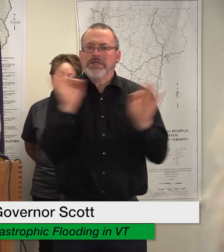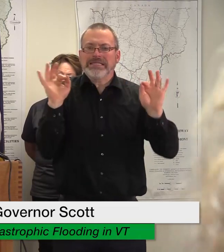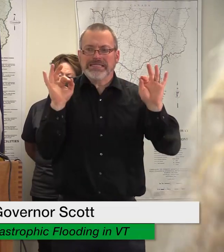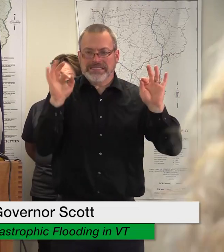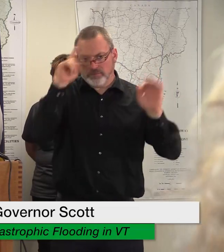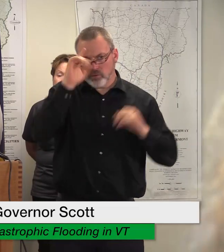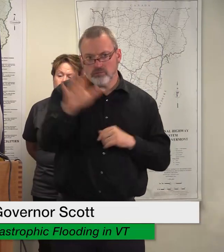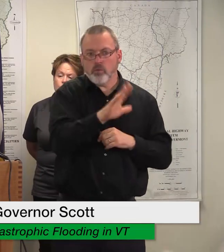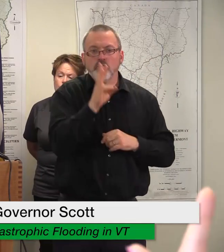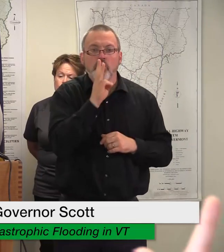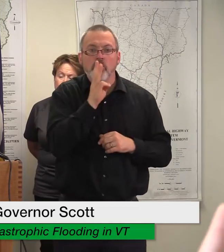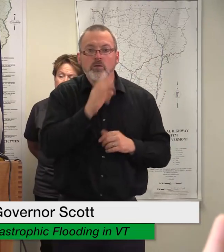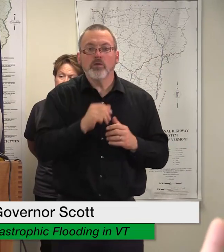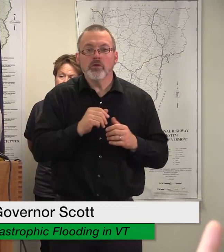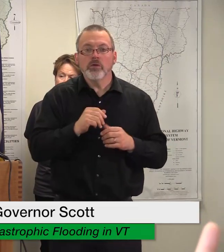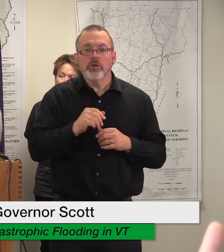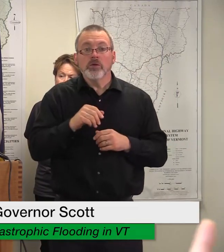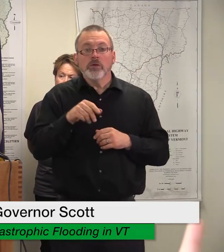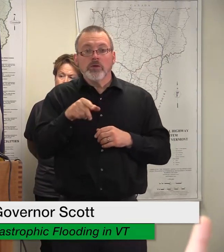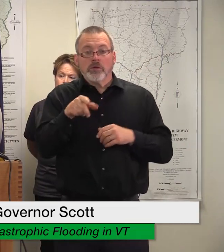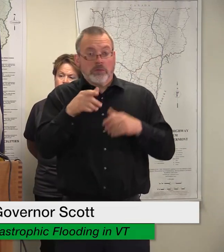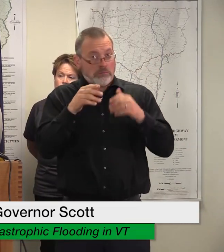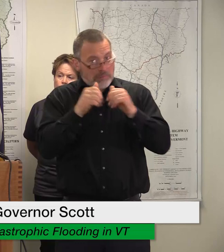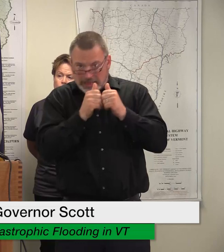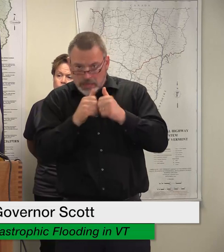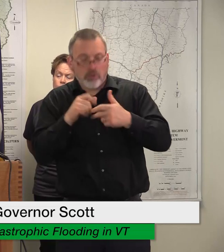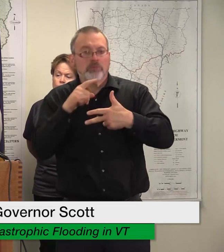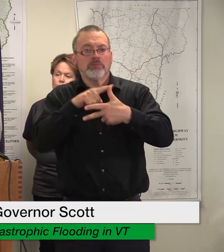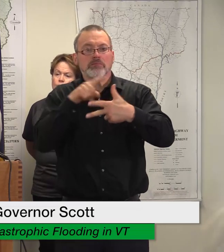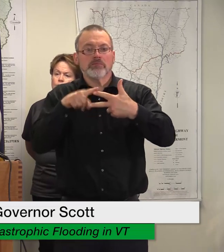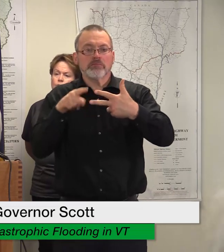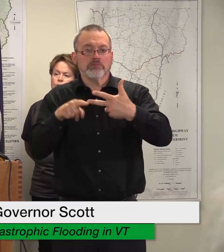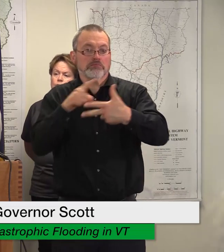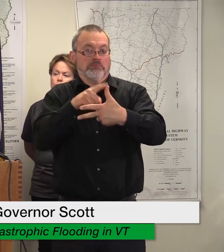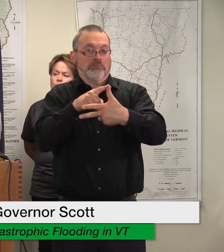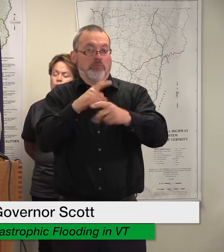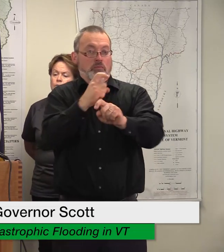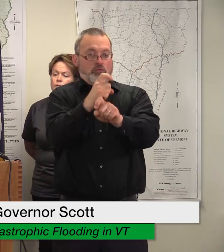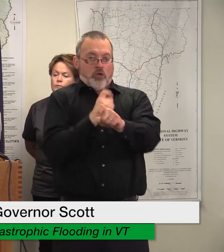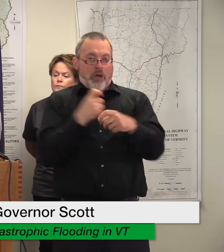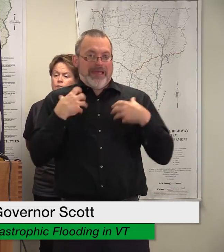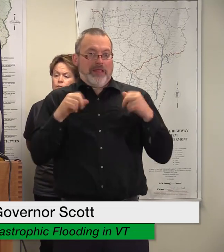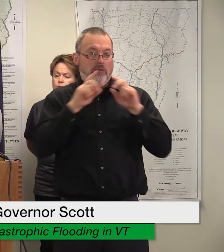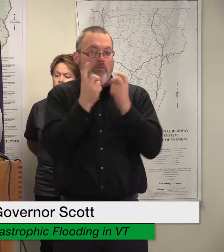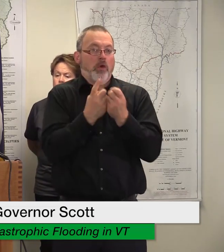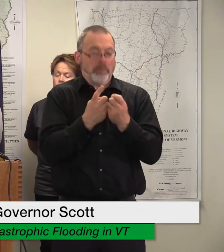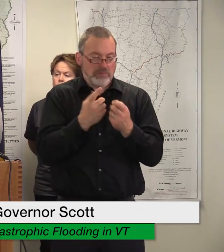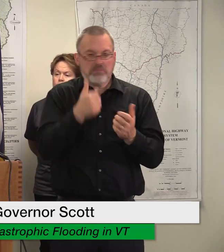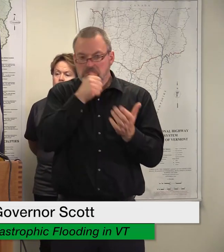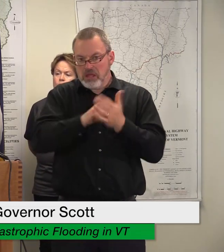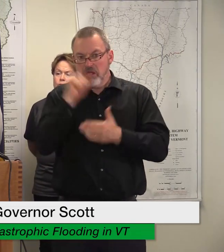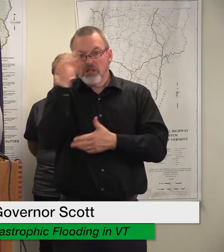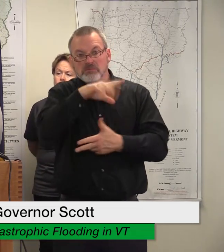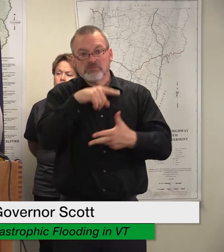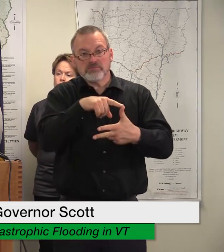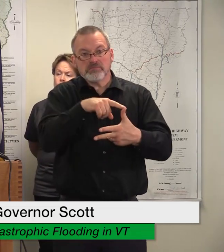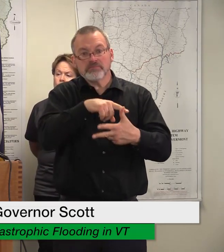There are three ways to get a free test kit. The first is to call the health department and they will mail it to you. They can be reached at